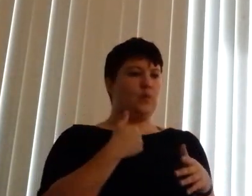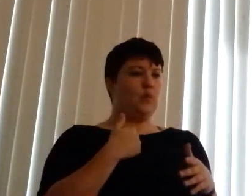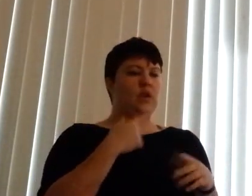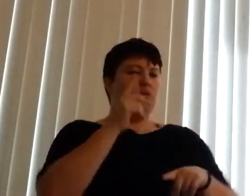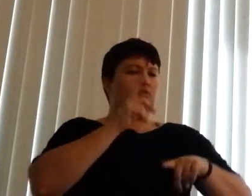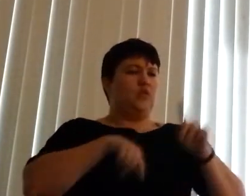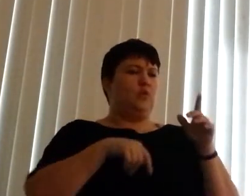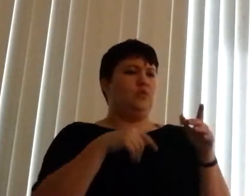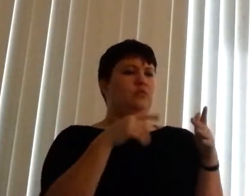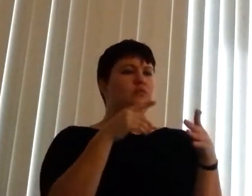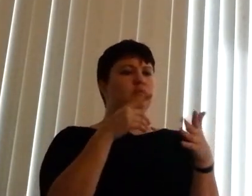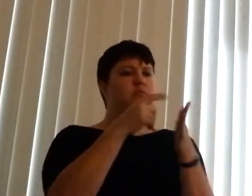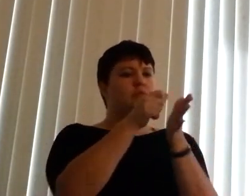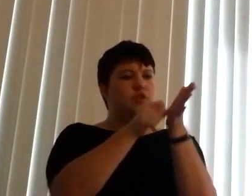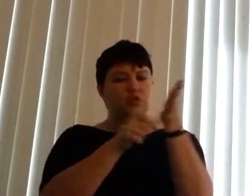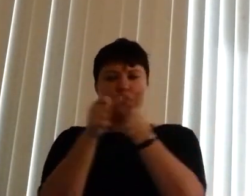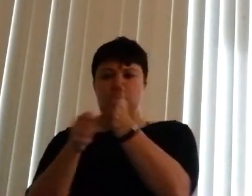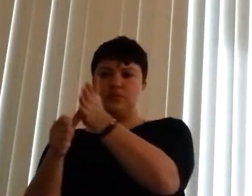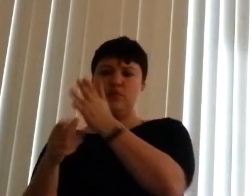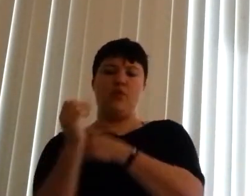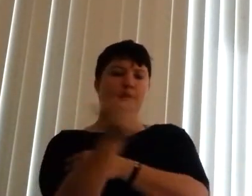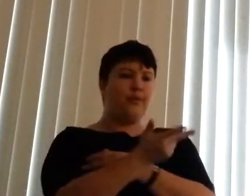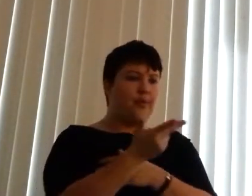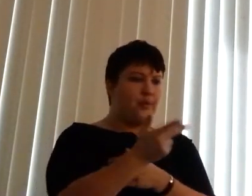equal concern and respect.